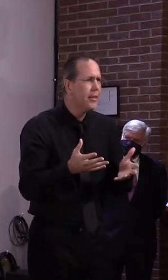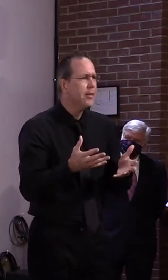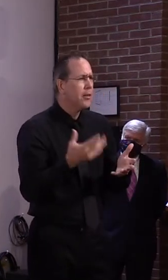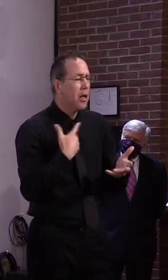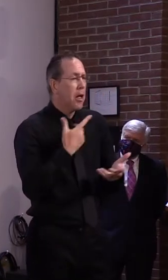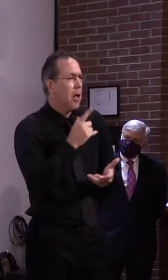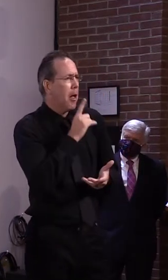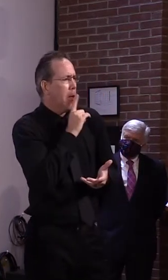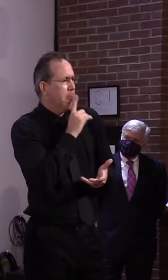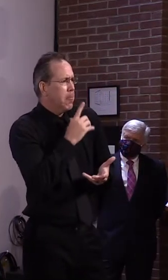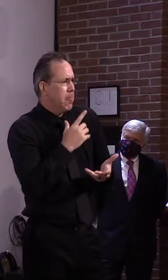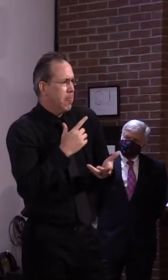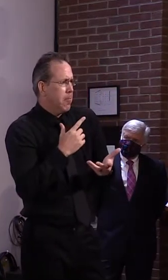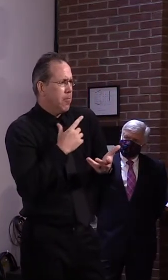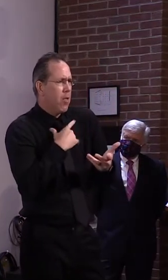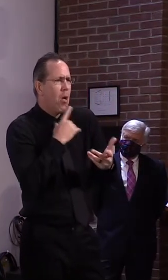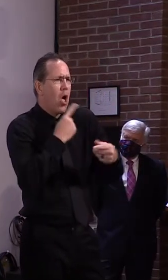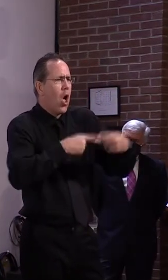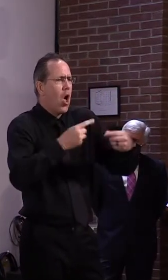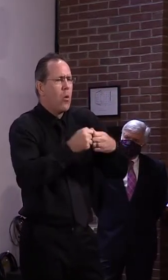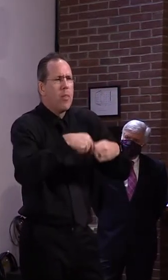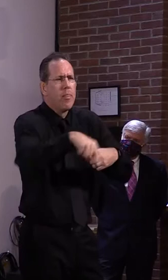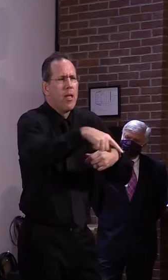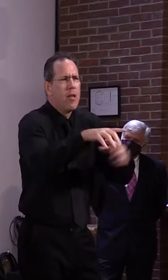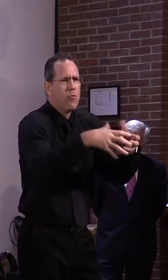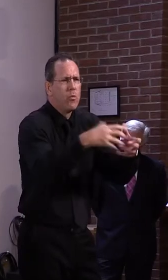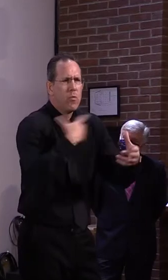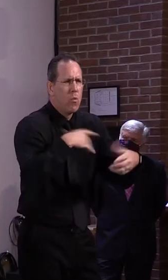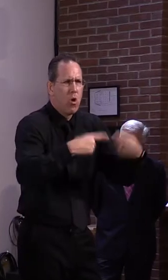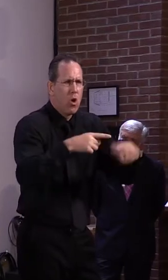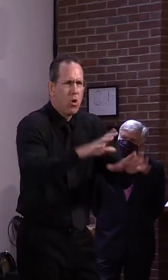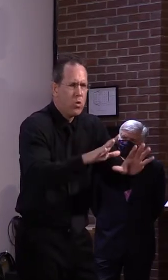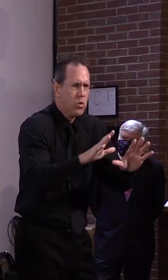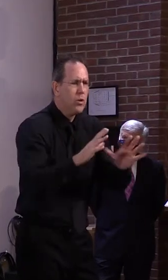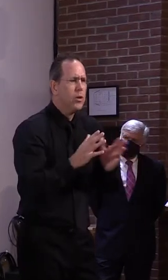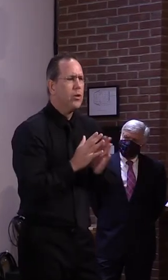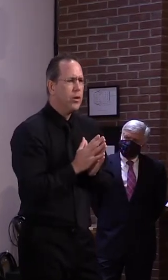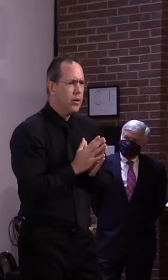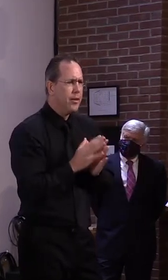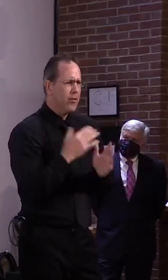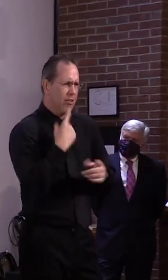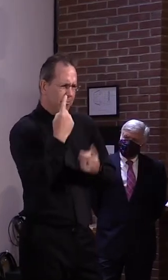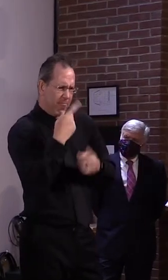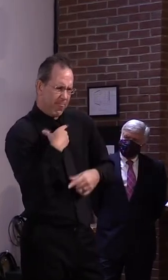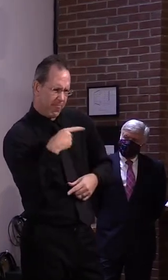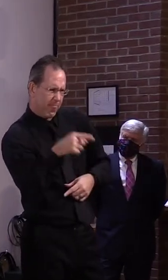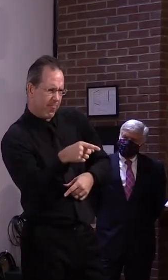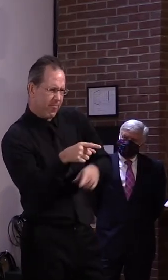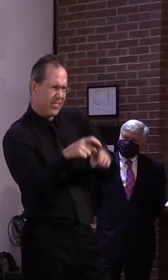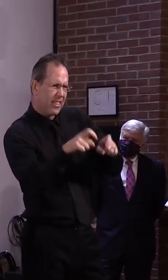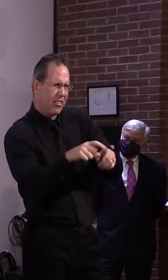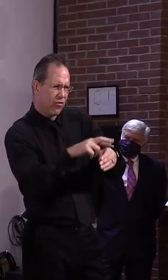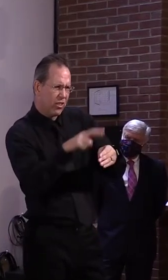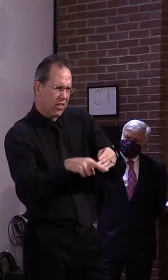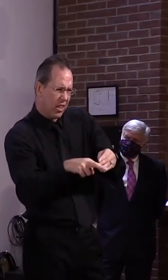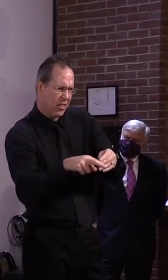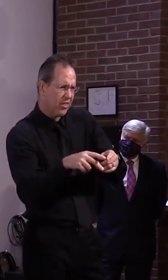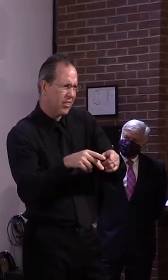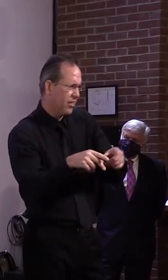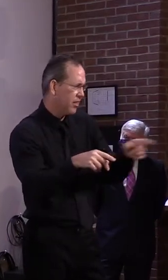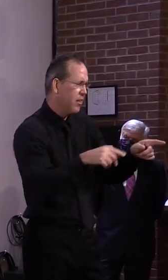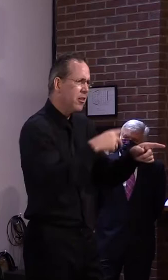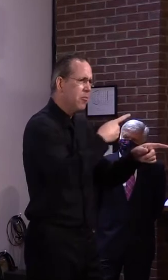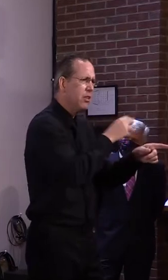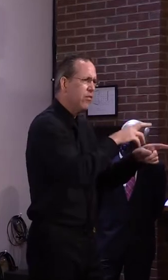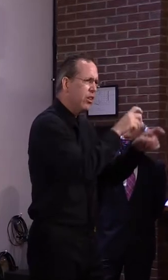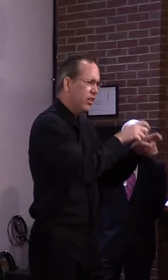What we're really doing is trying to get at more of why is there this discordance, and that has not yet been resolved at this point in time.